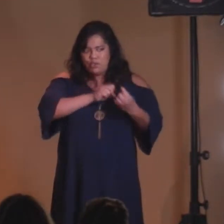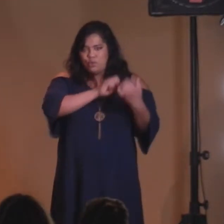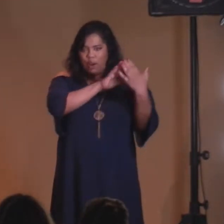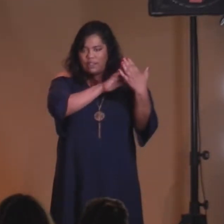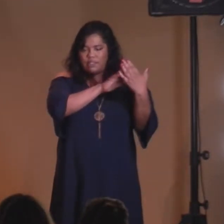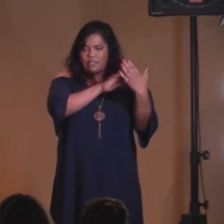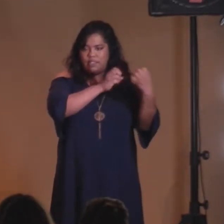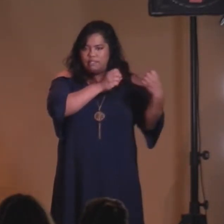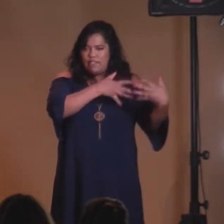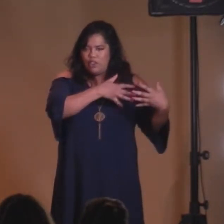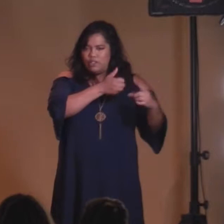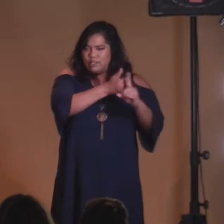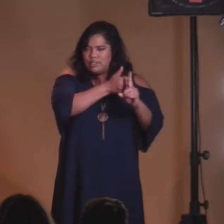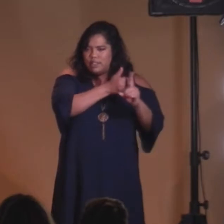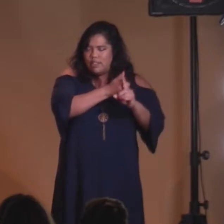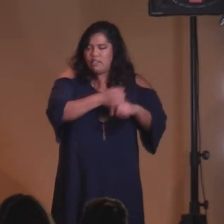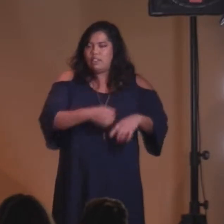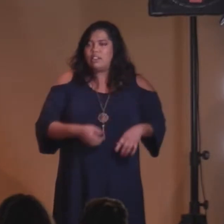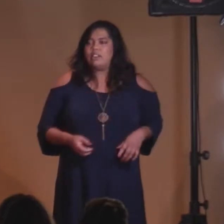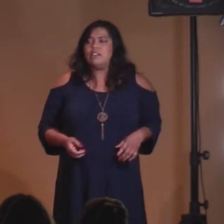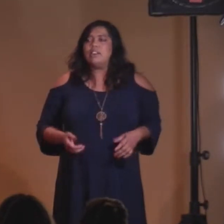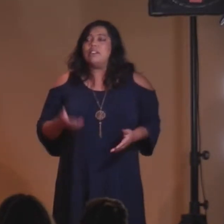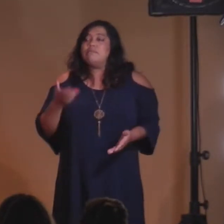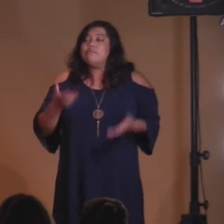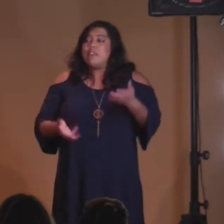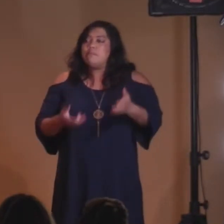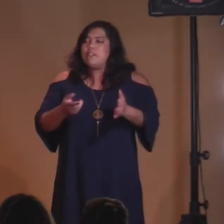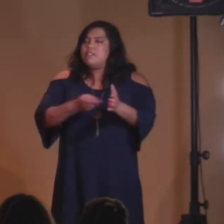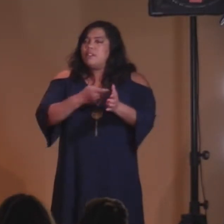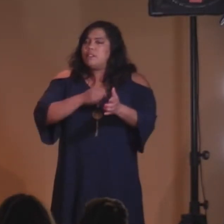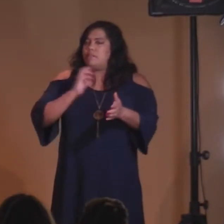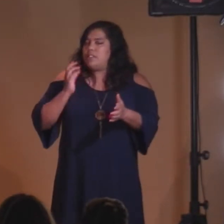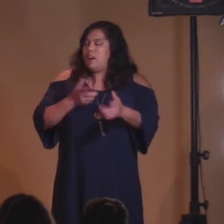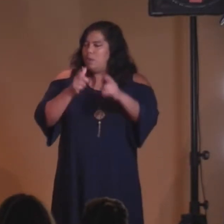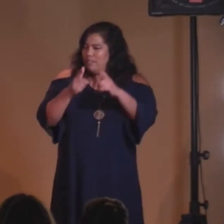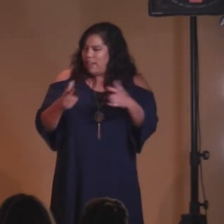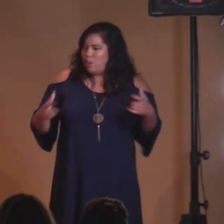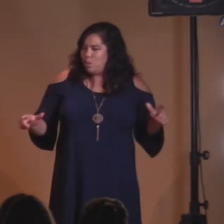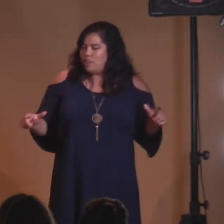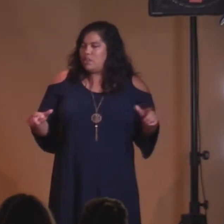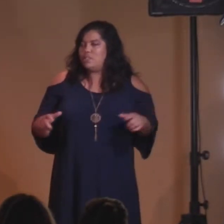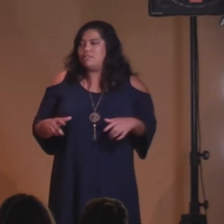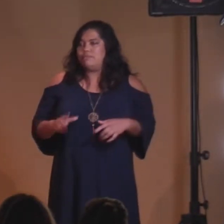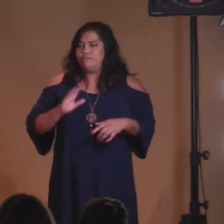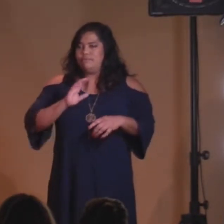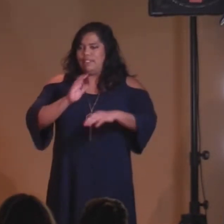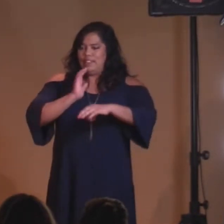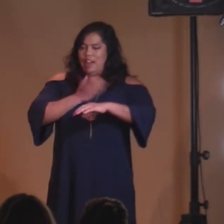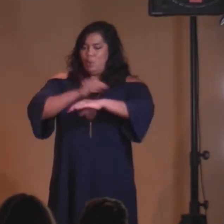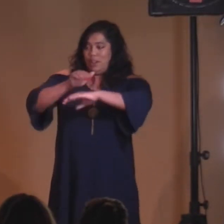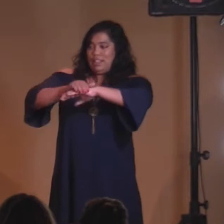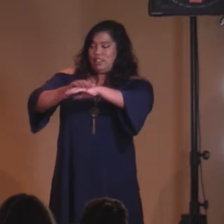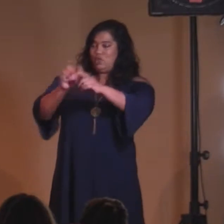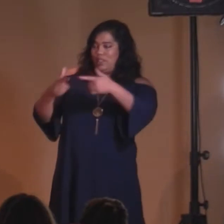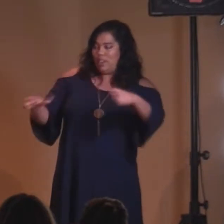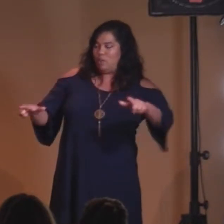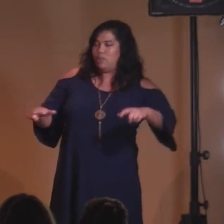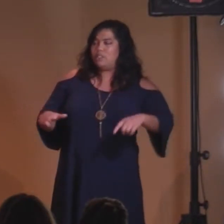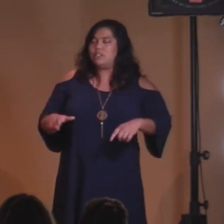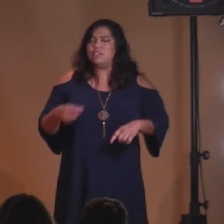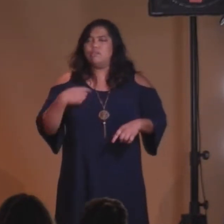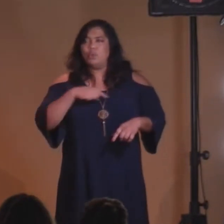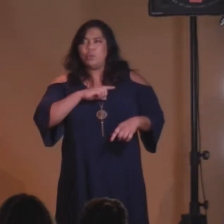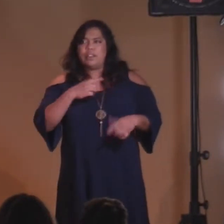Now, if I ask, are there not times in our language, our lexicon of English, where we